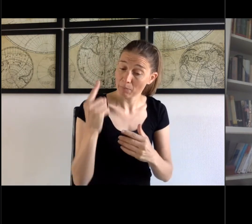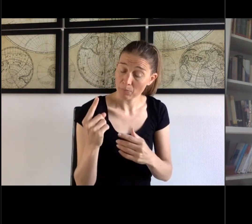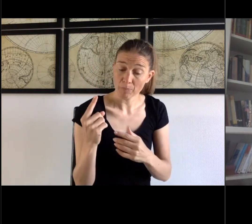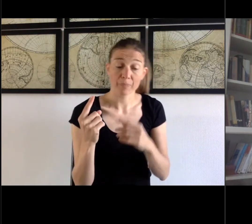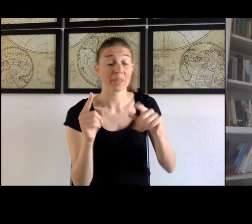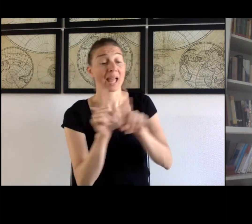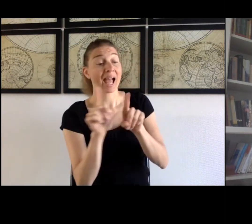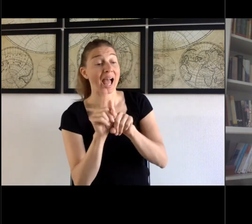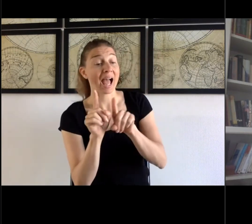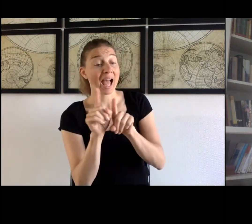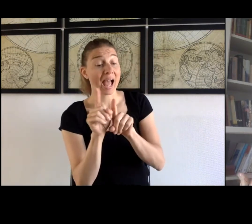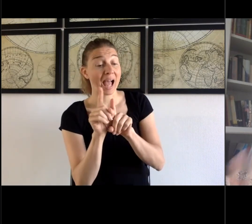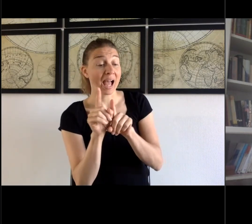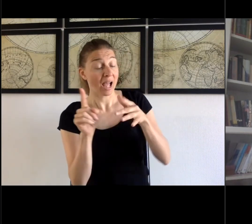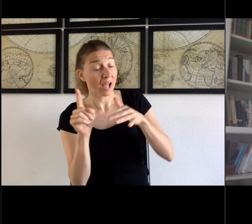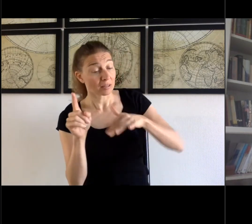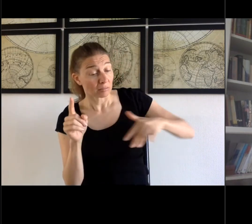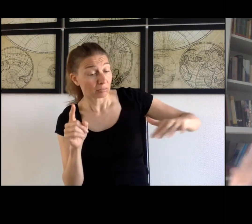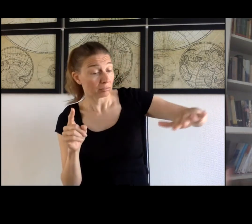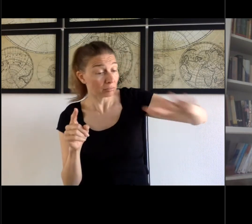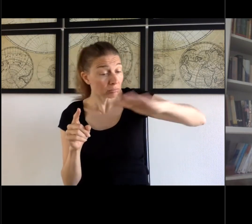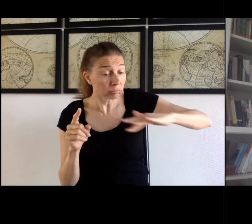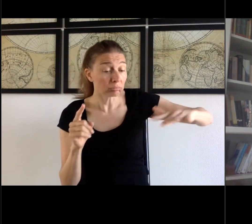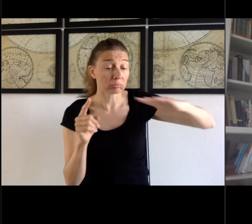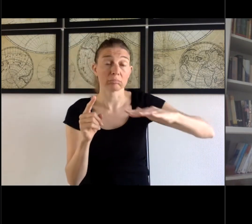internal or individual factors, the impairment, the health